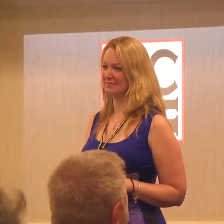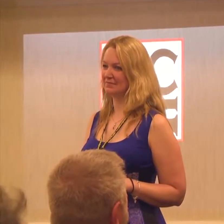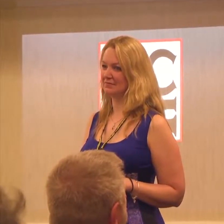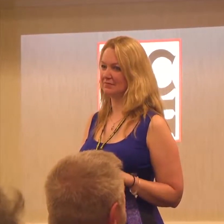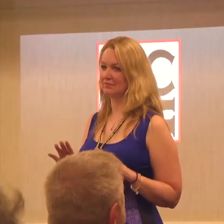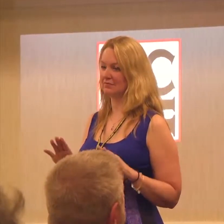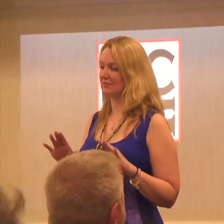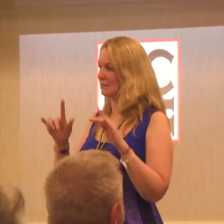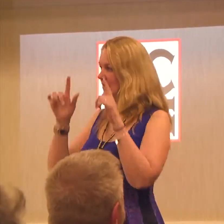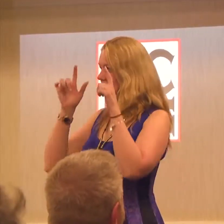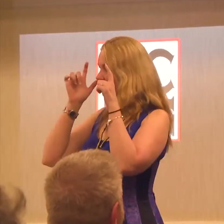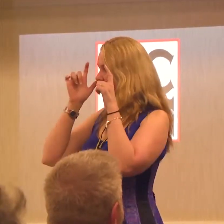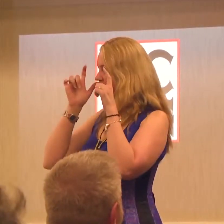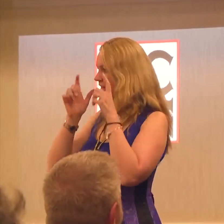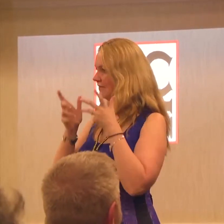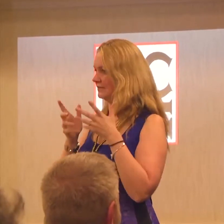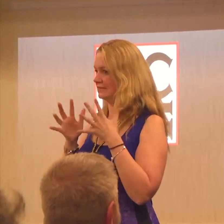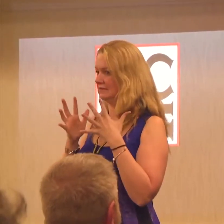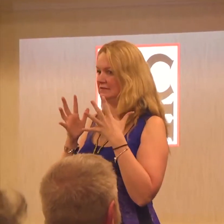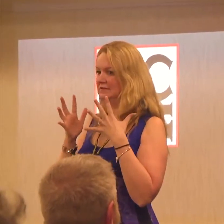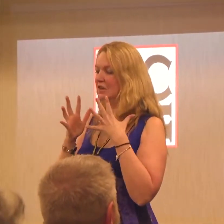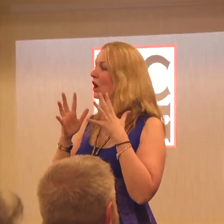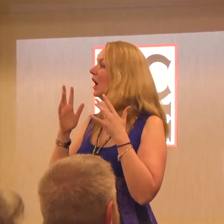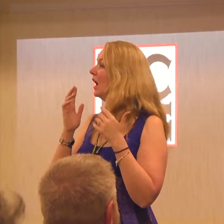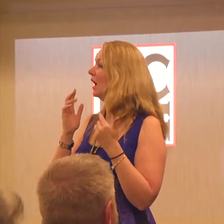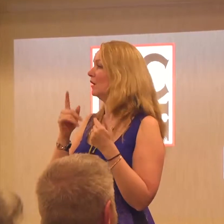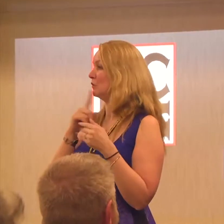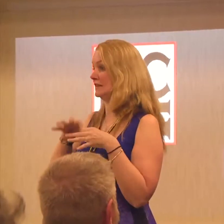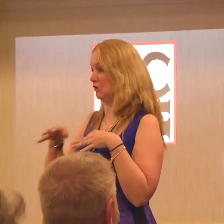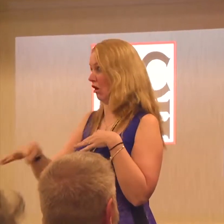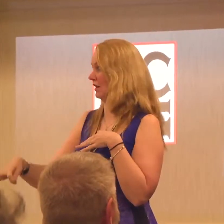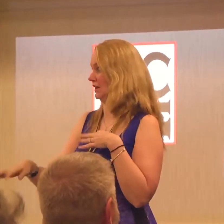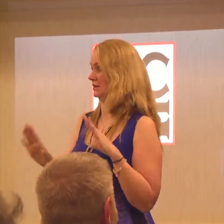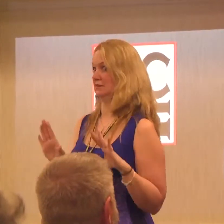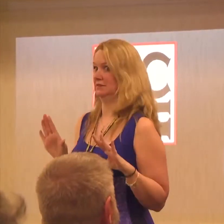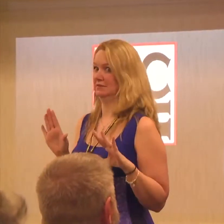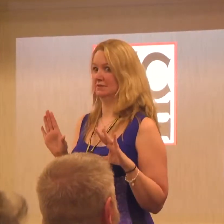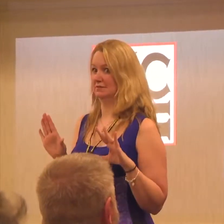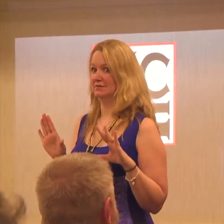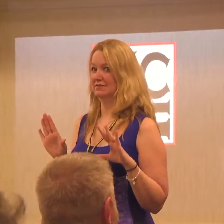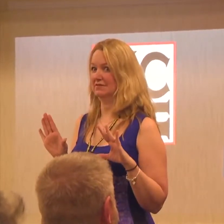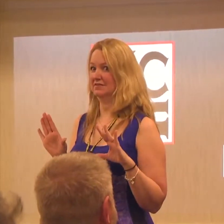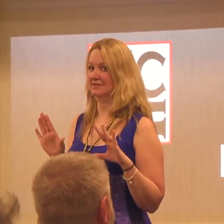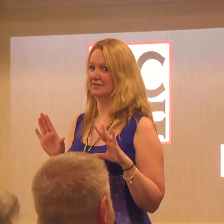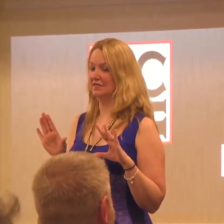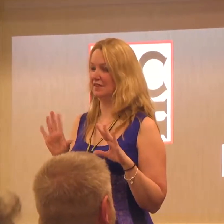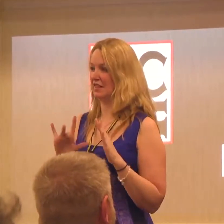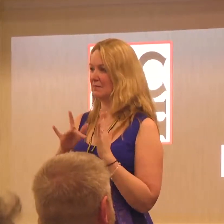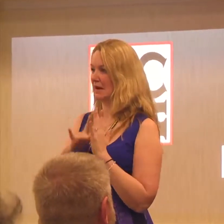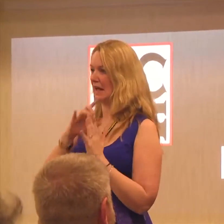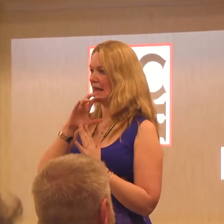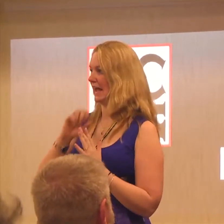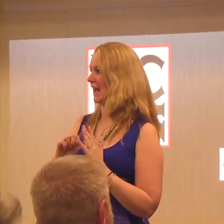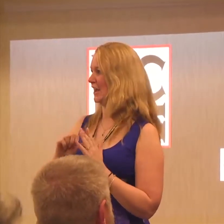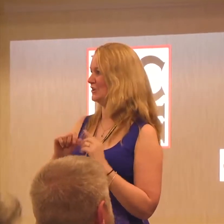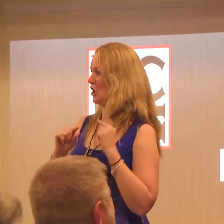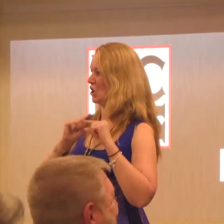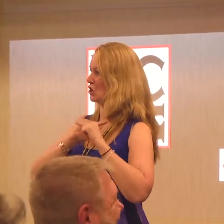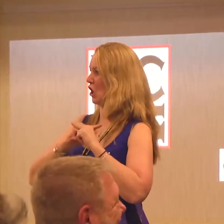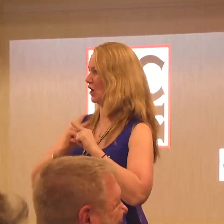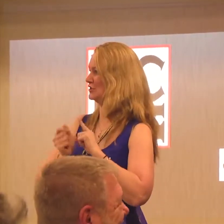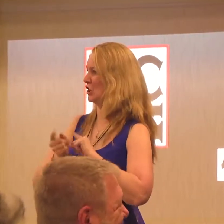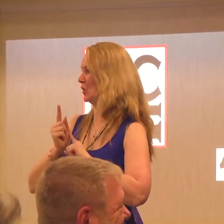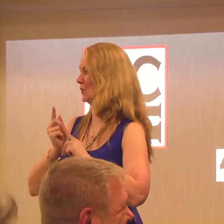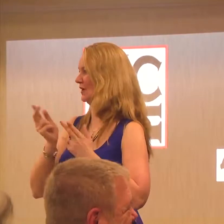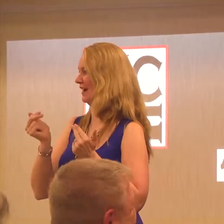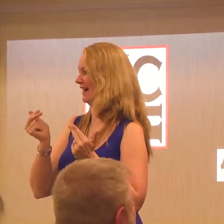My glasses on, I'm old. I'm old stalling. At the village guard salute. Absolutely, there we have